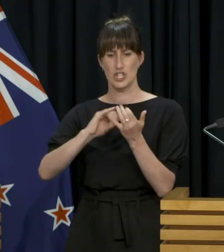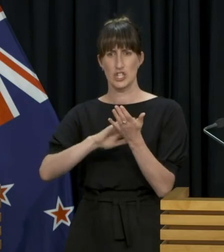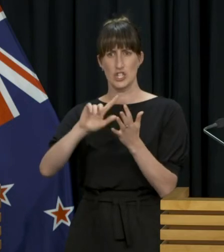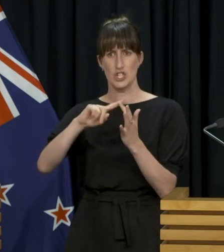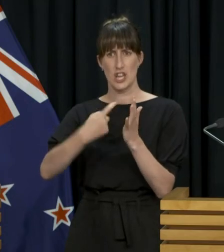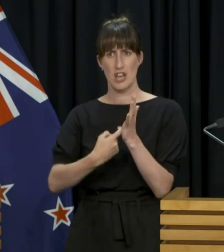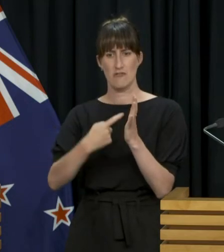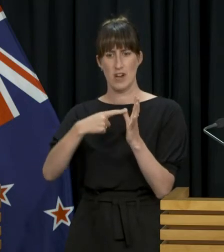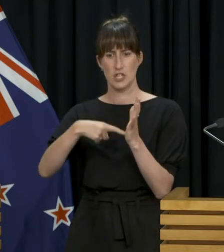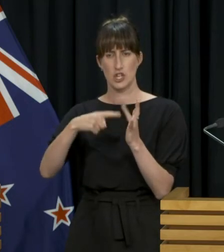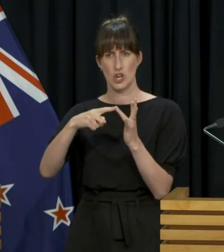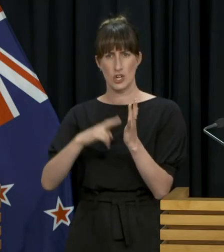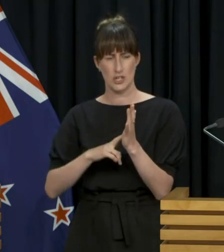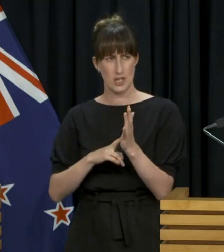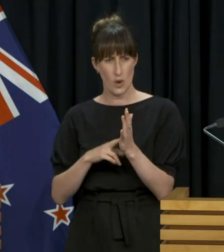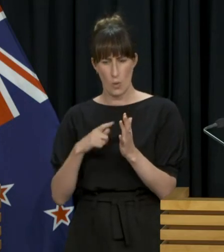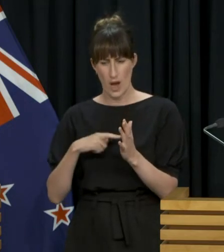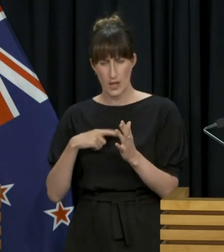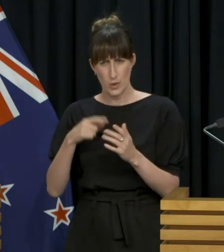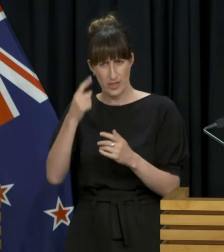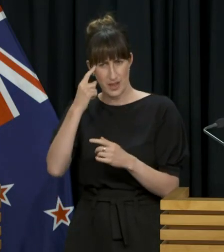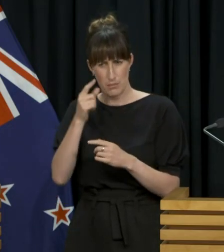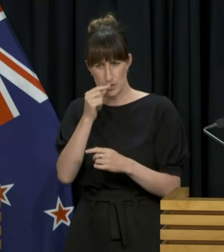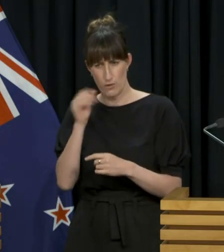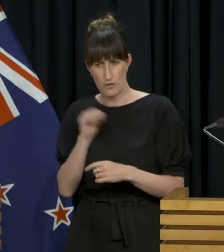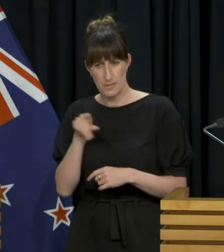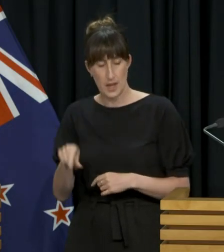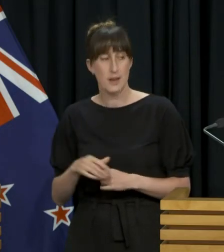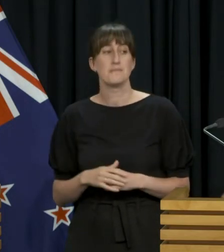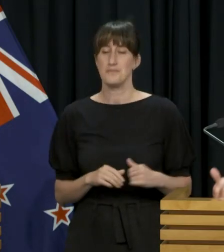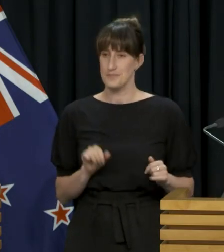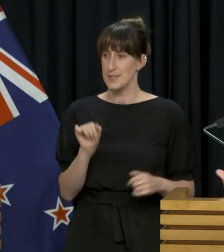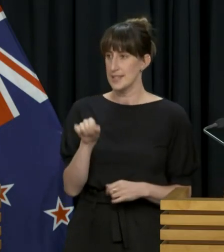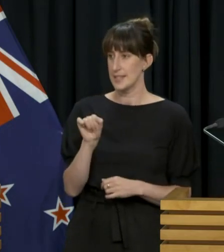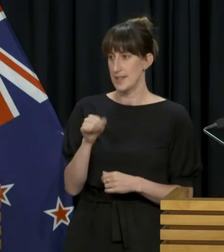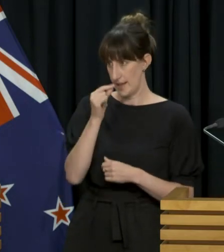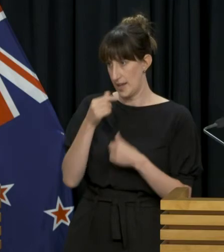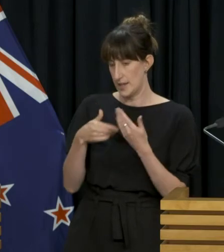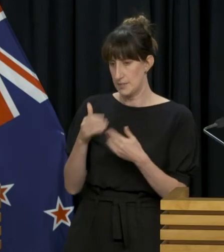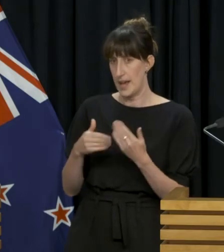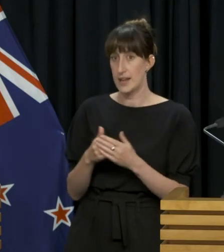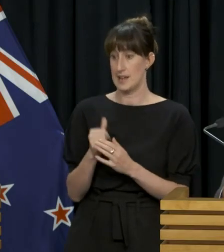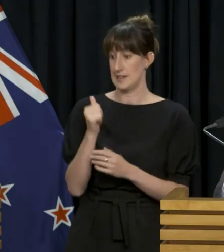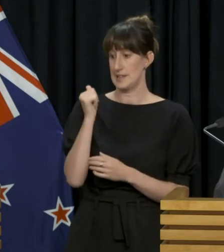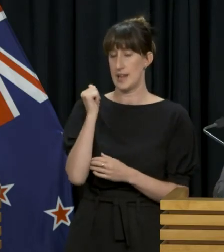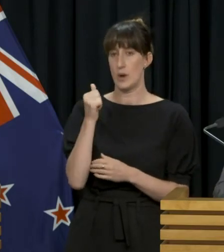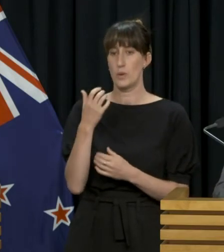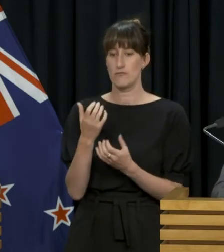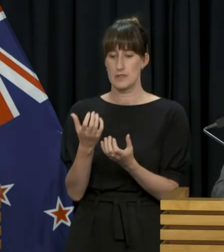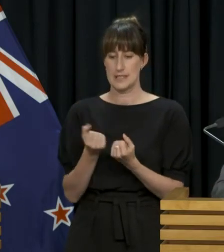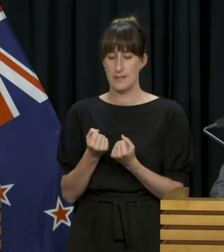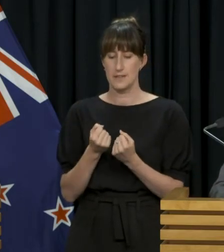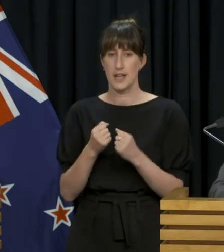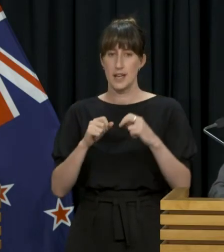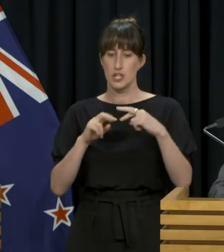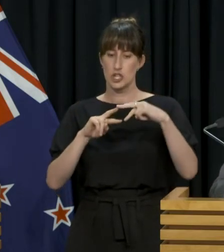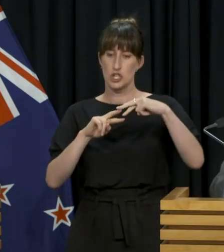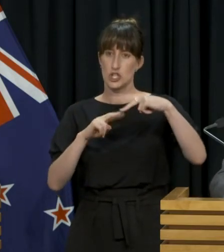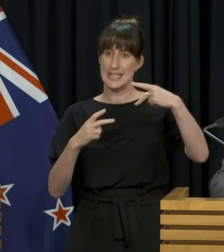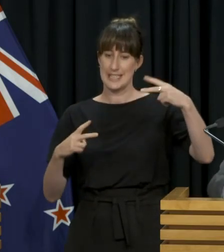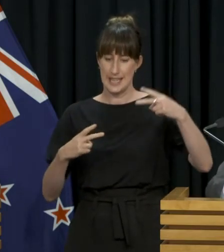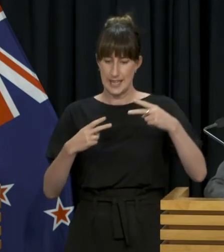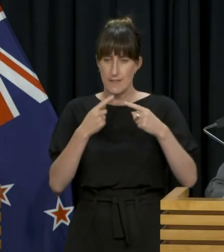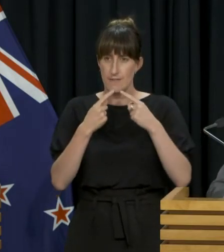some additional information we got in last evening, which was the whole genome sequencing information on the 2 new cases,